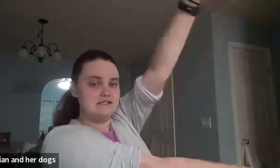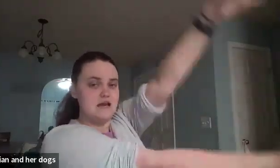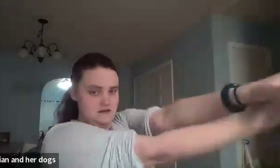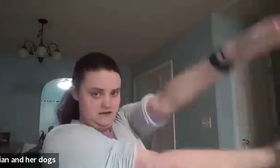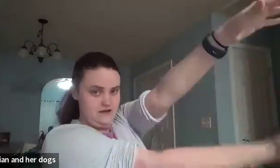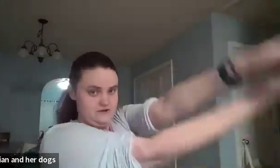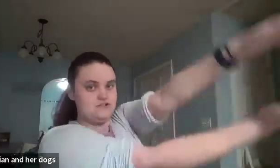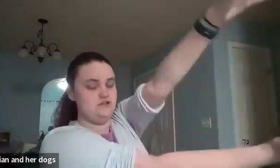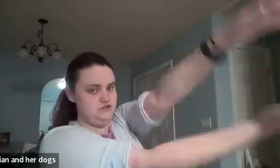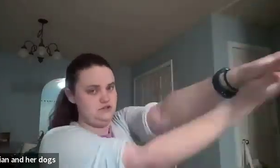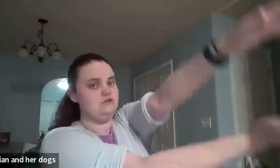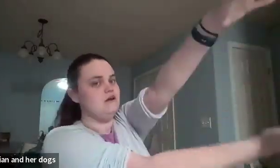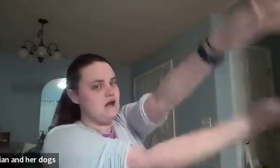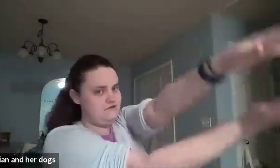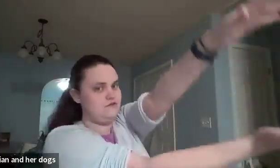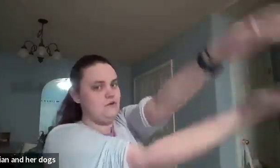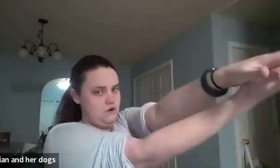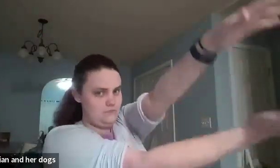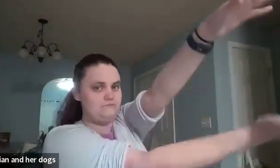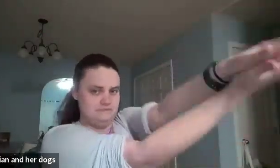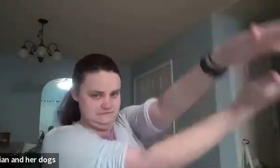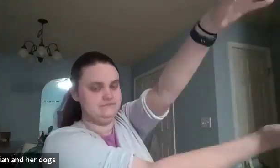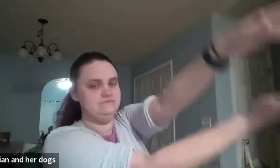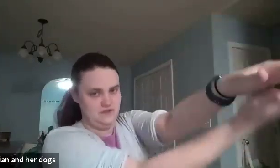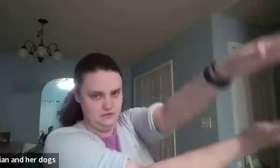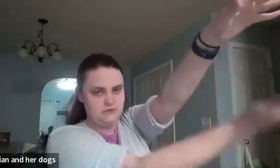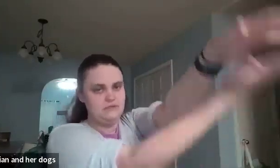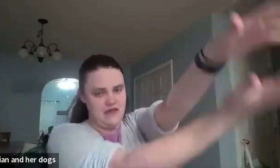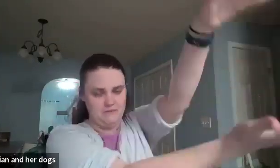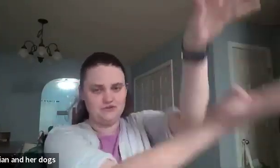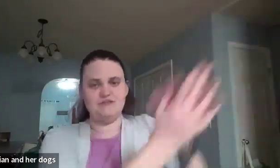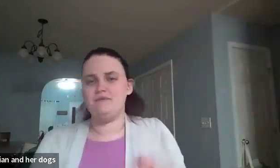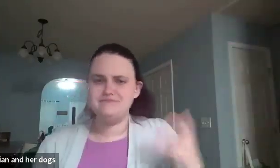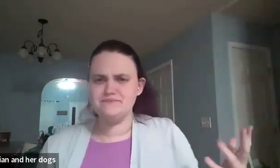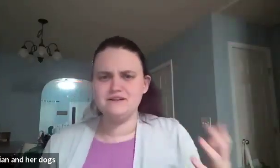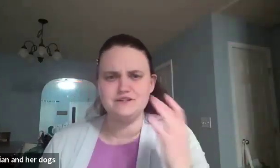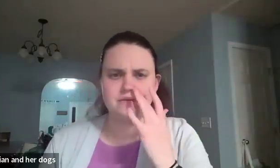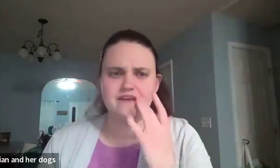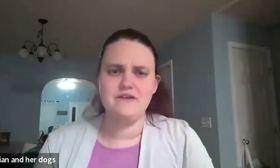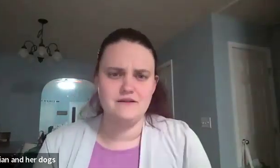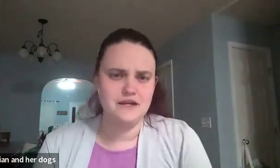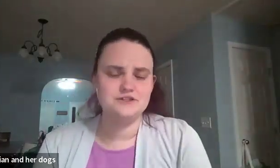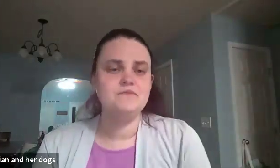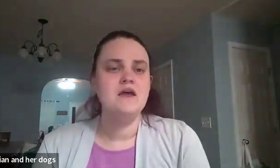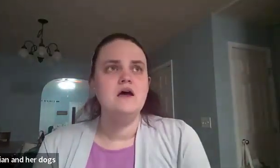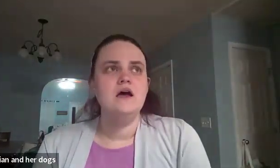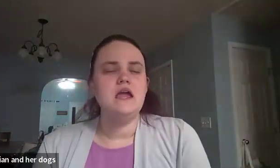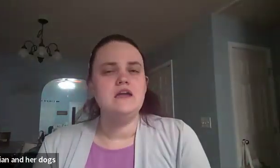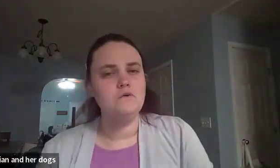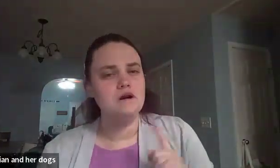it's alligator. So you do have the full arm. You would make that motion that we typically do when we think of alligators. If you